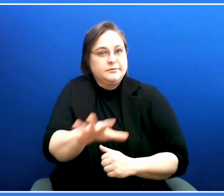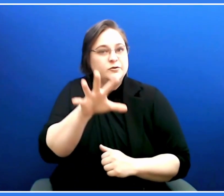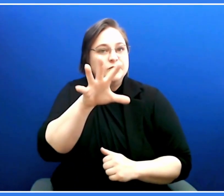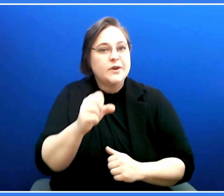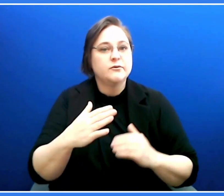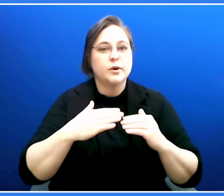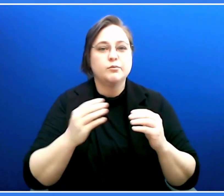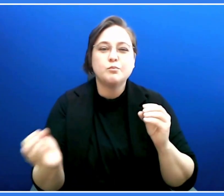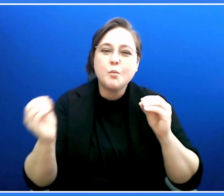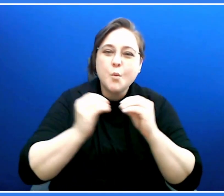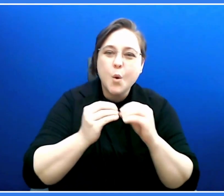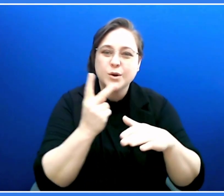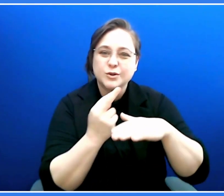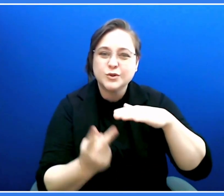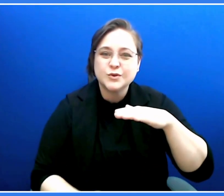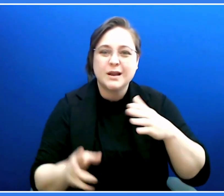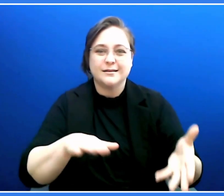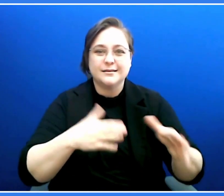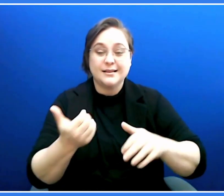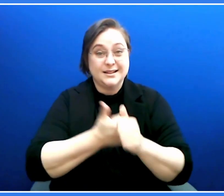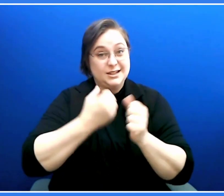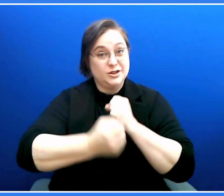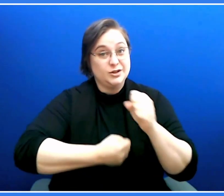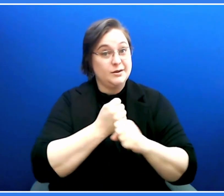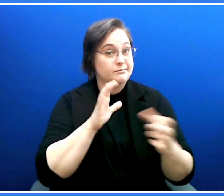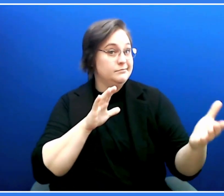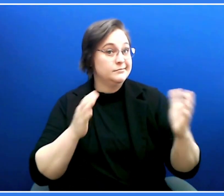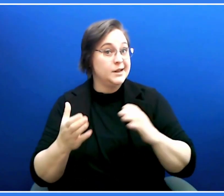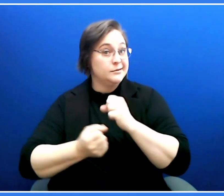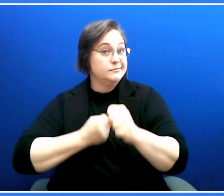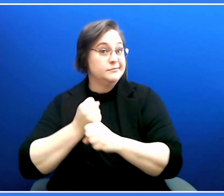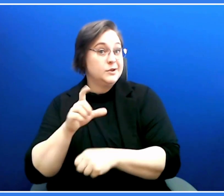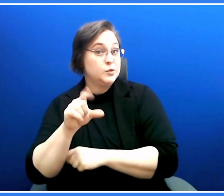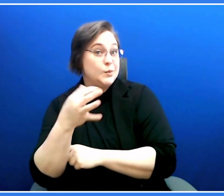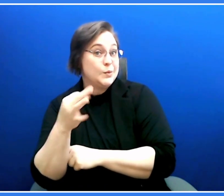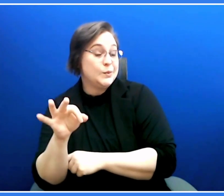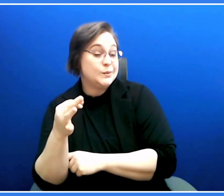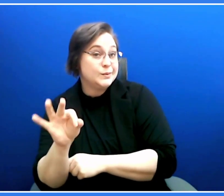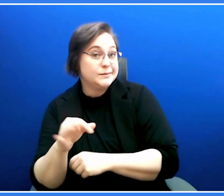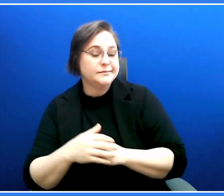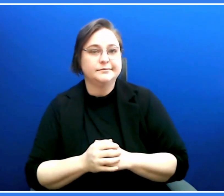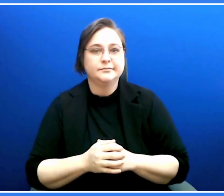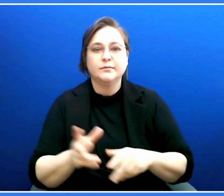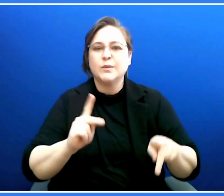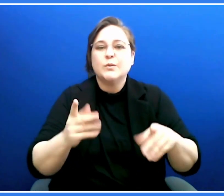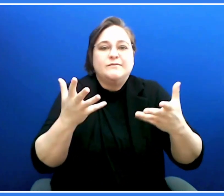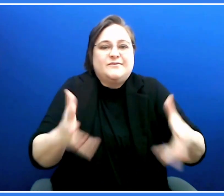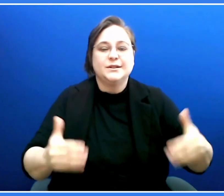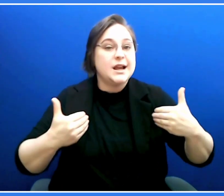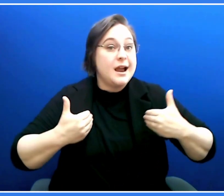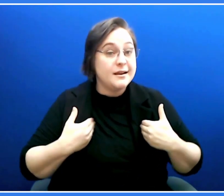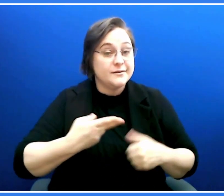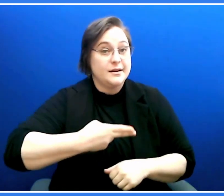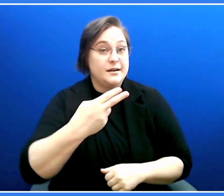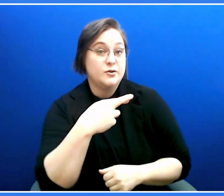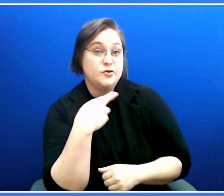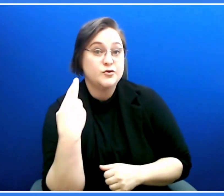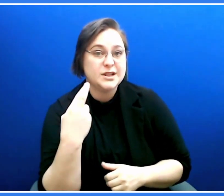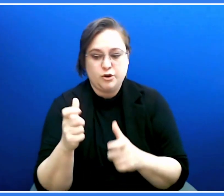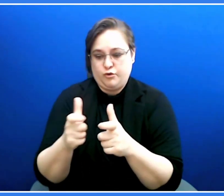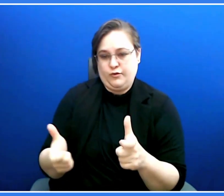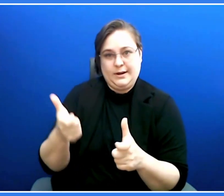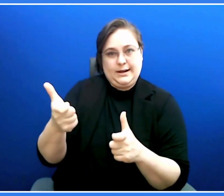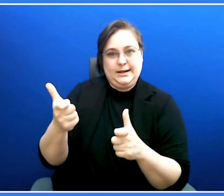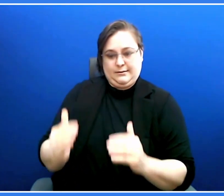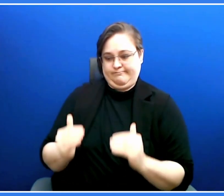more drowning deaths each year compared to 2019. People already at higher risk had the greatest increases